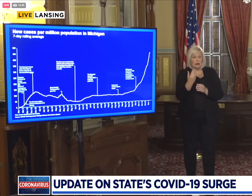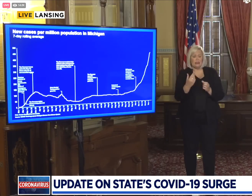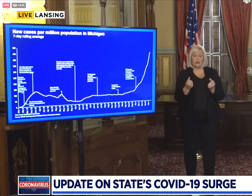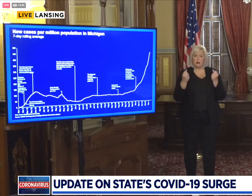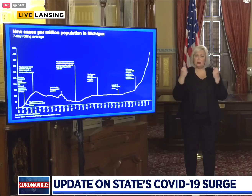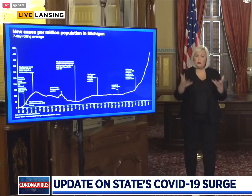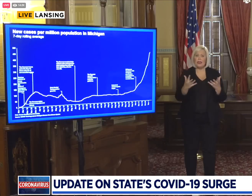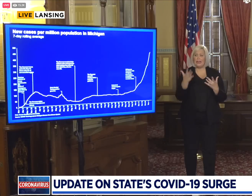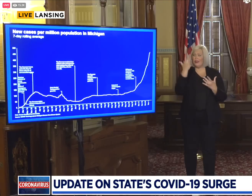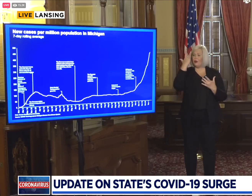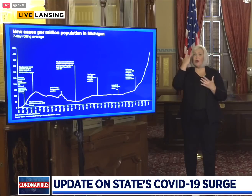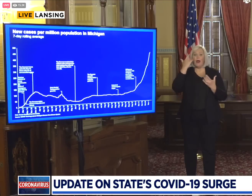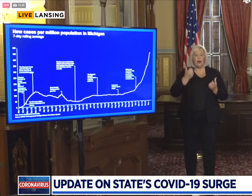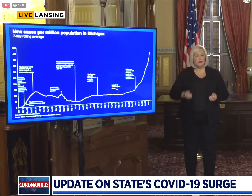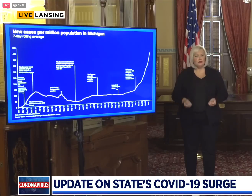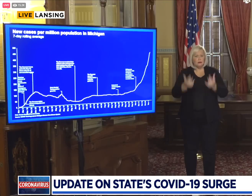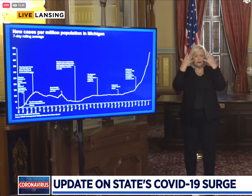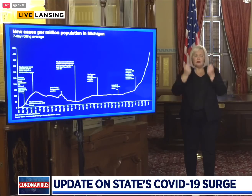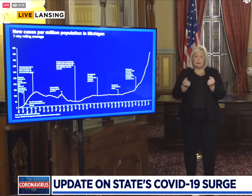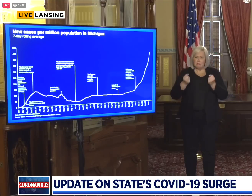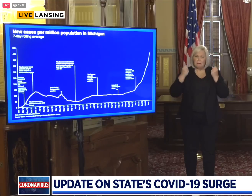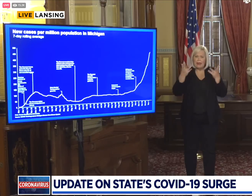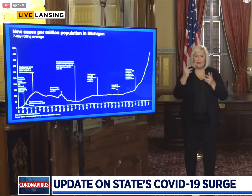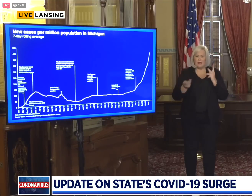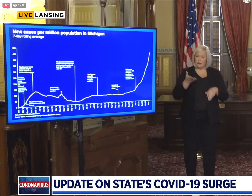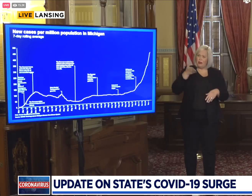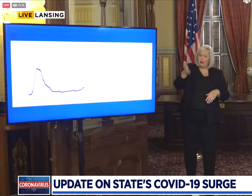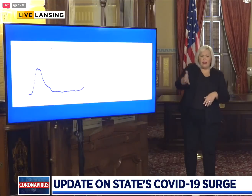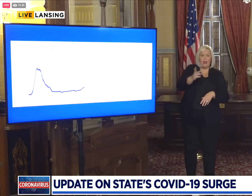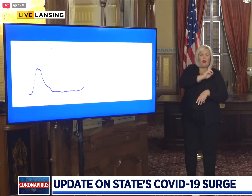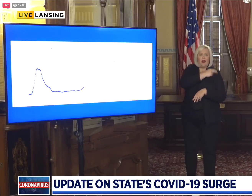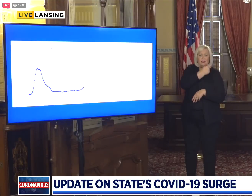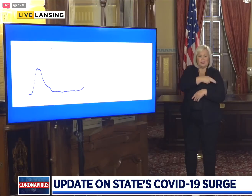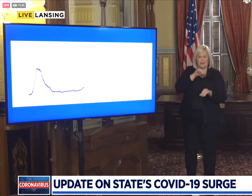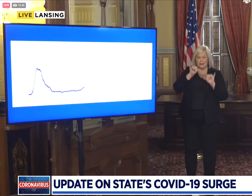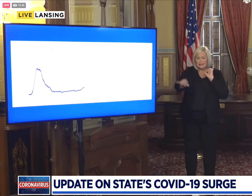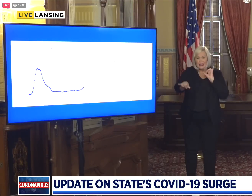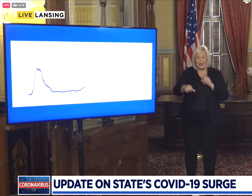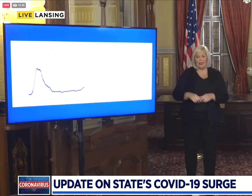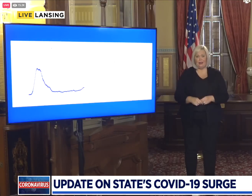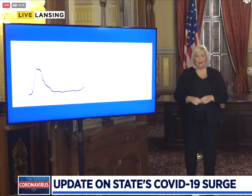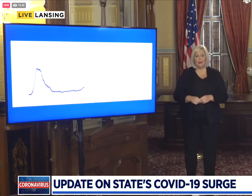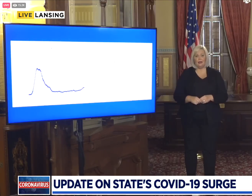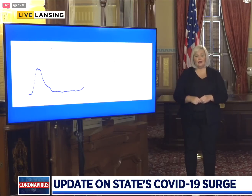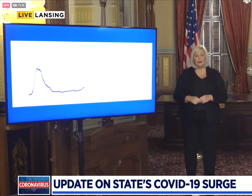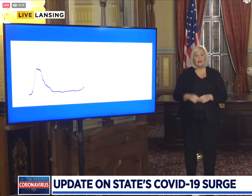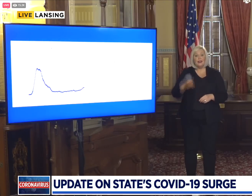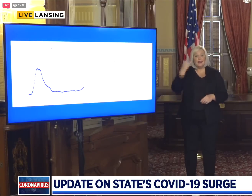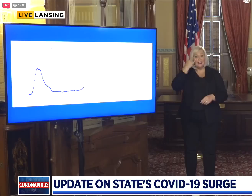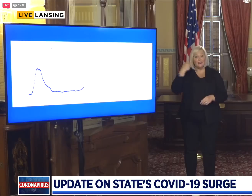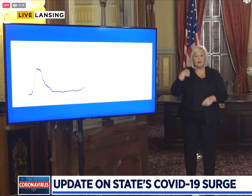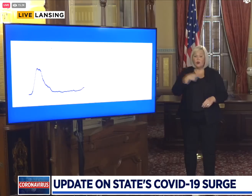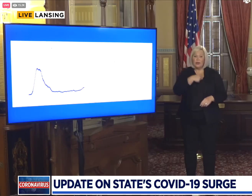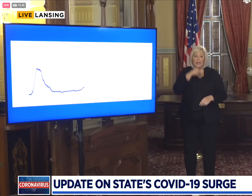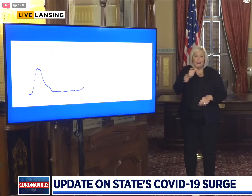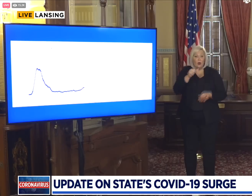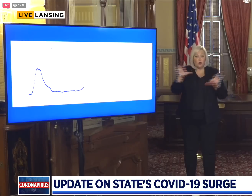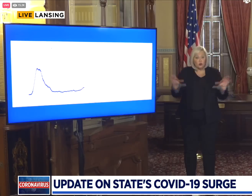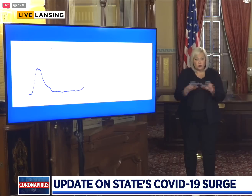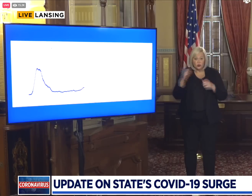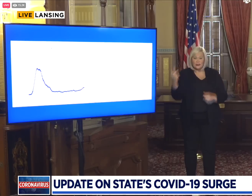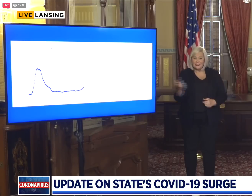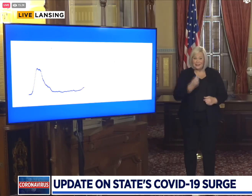they are overwhelmed. And unless we get our act together right now, we could be hitting our